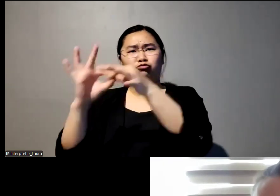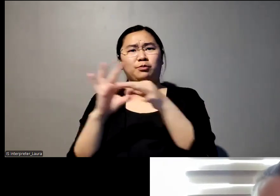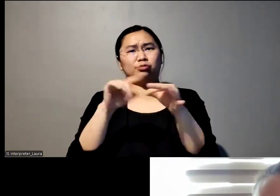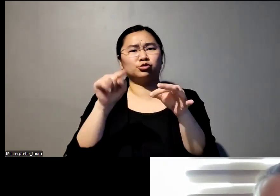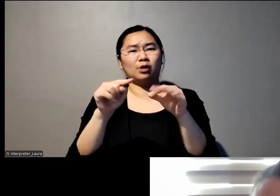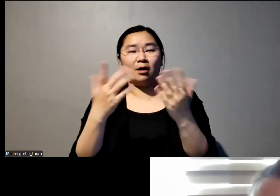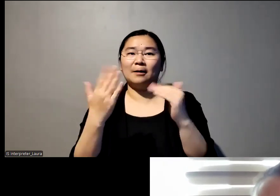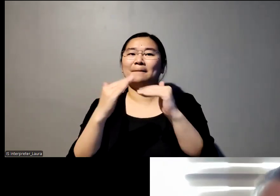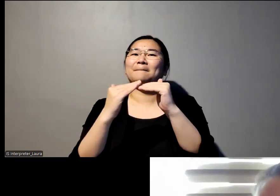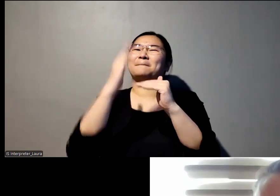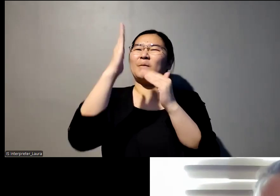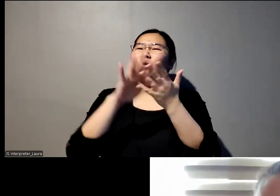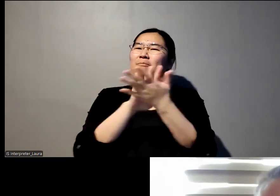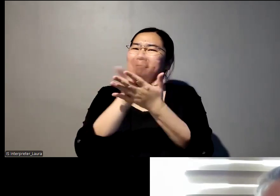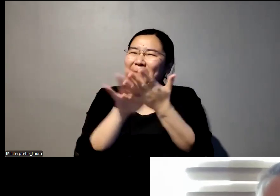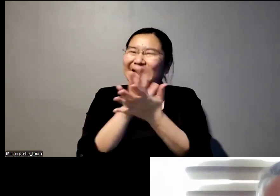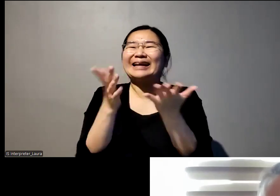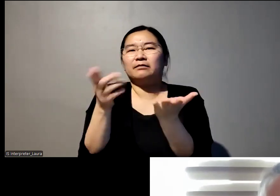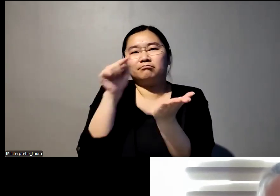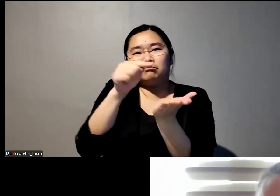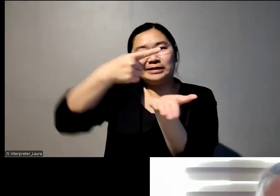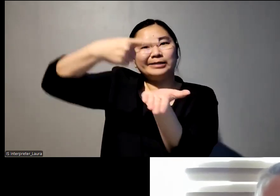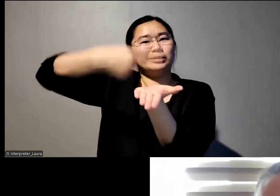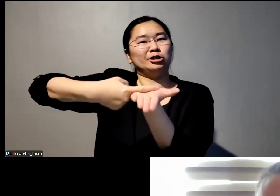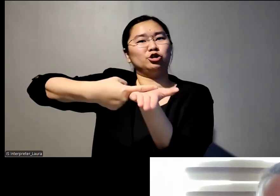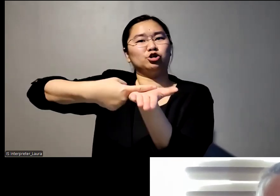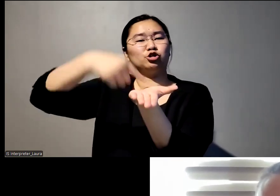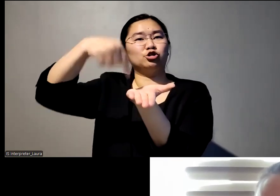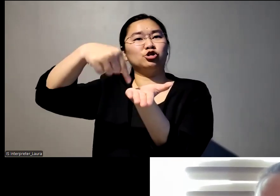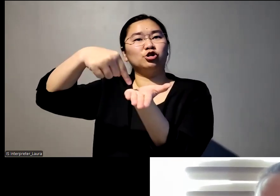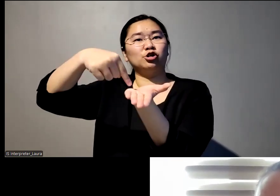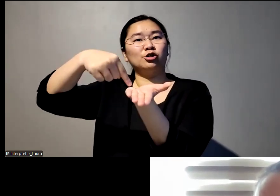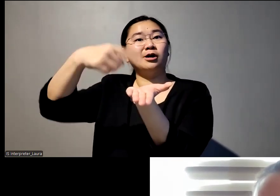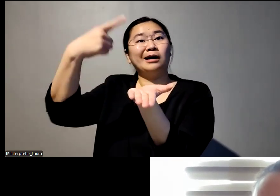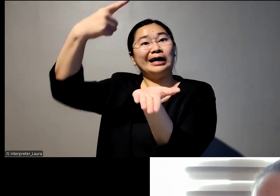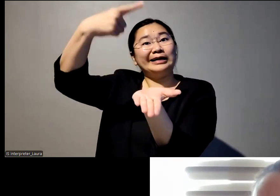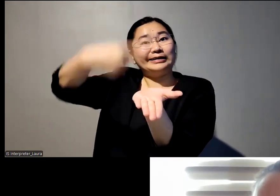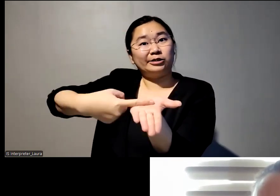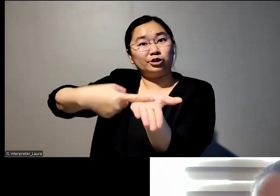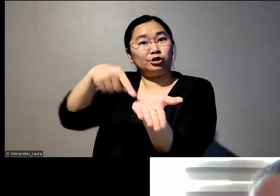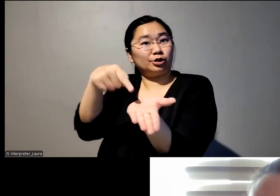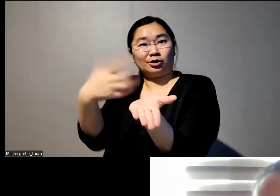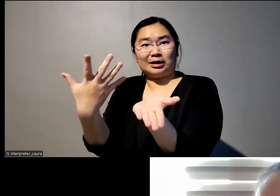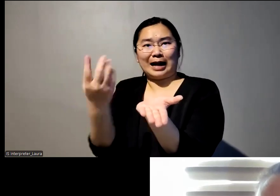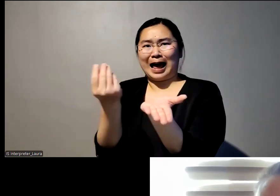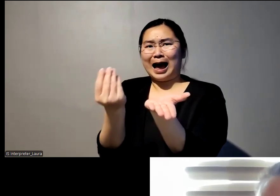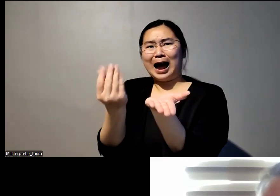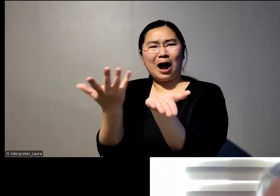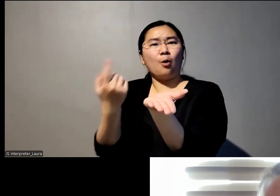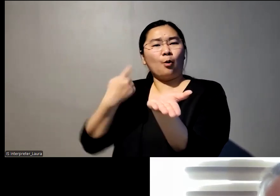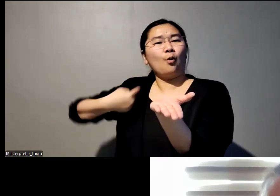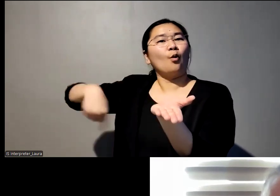members to be, they are already advocates for themselves and for their family members, but to make sure they are ready